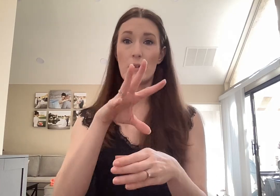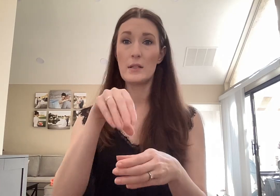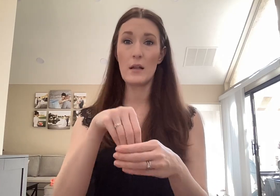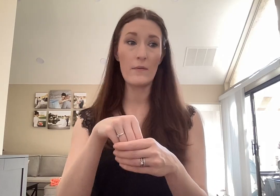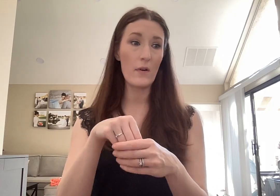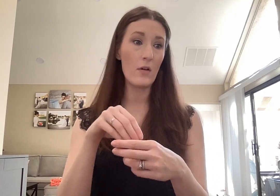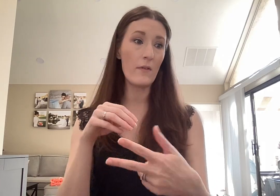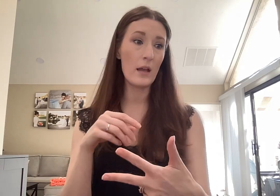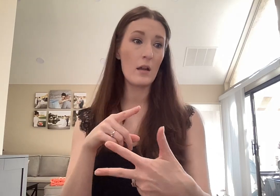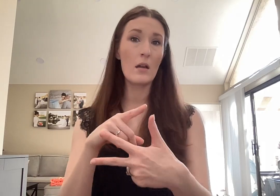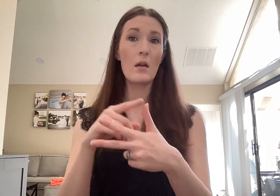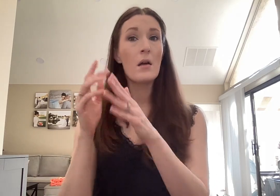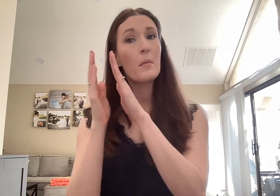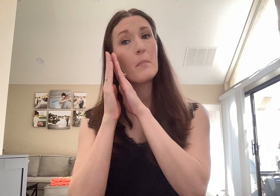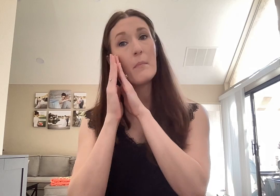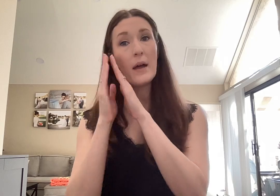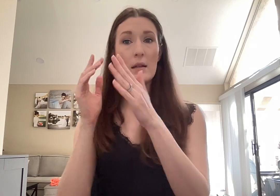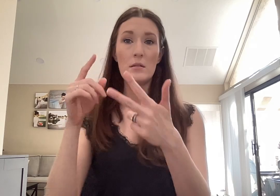injuries involving beds,